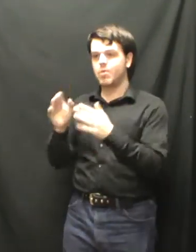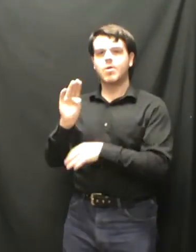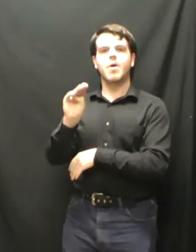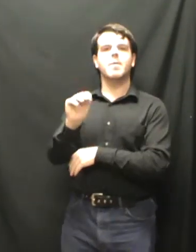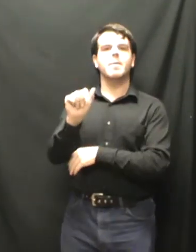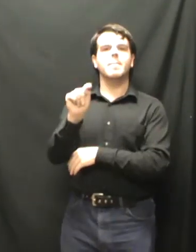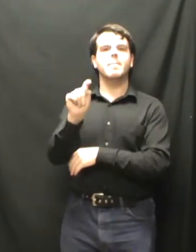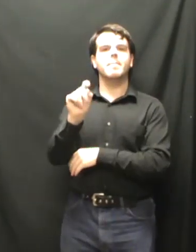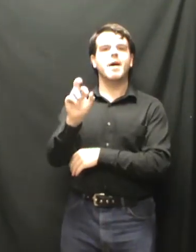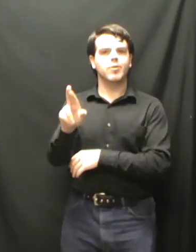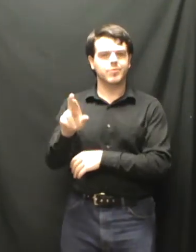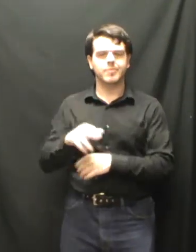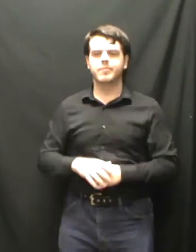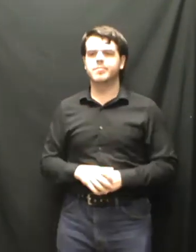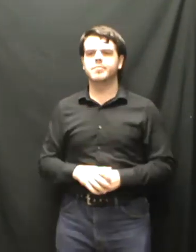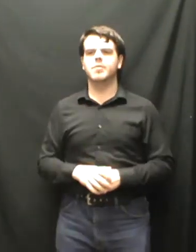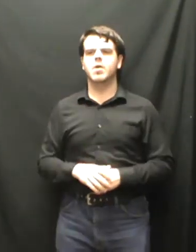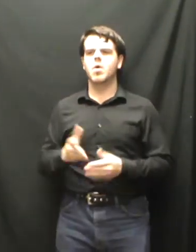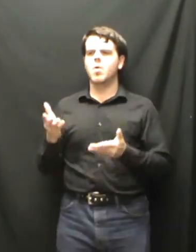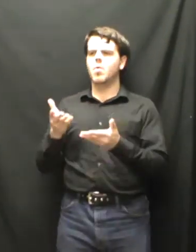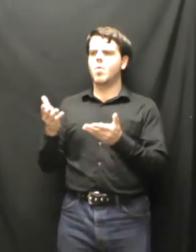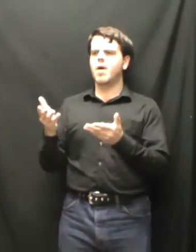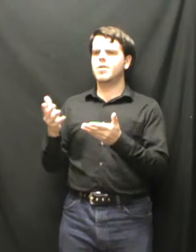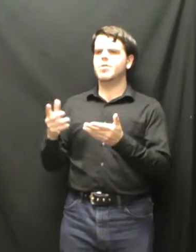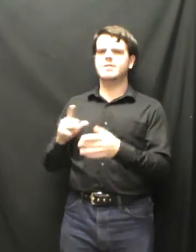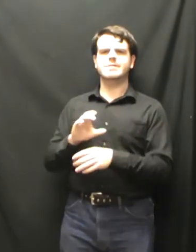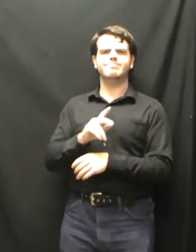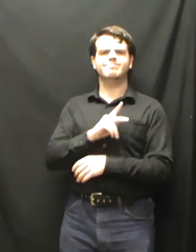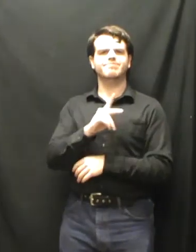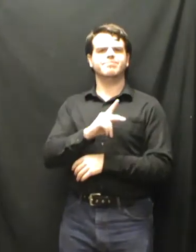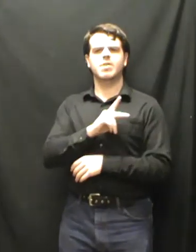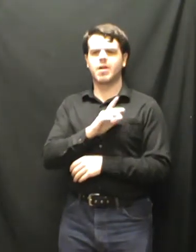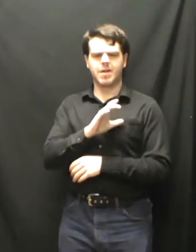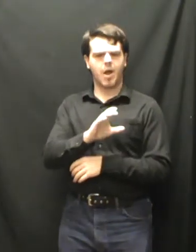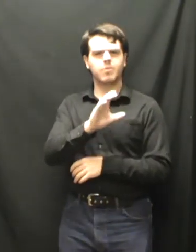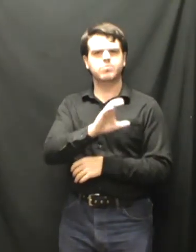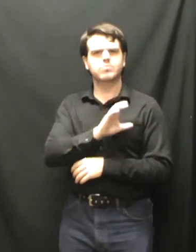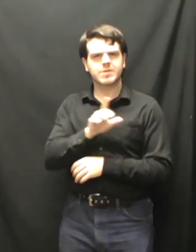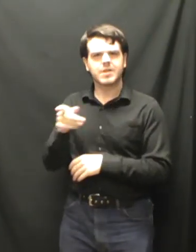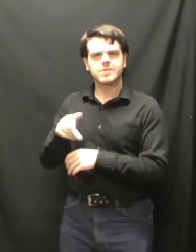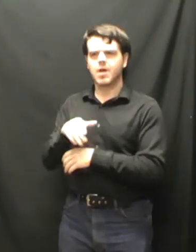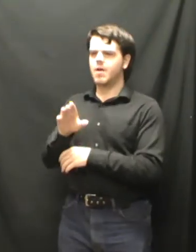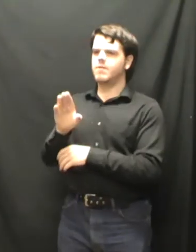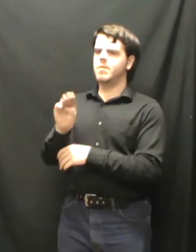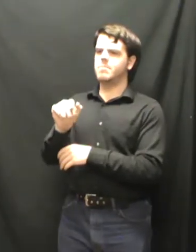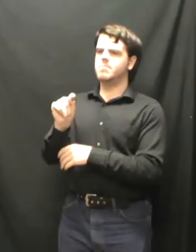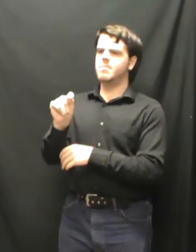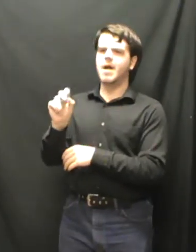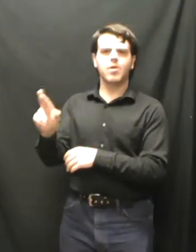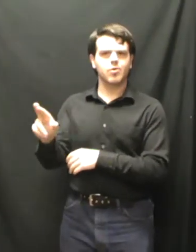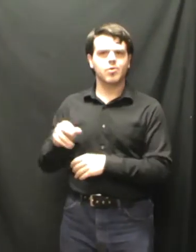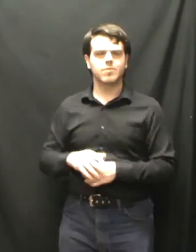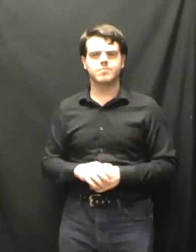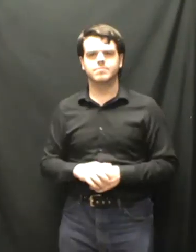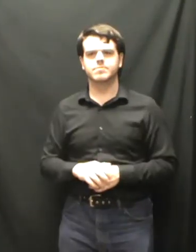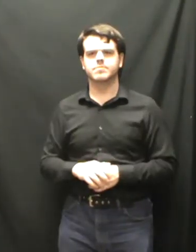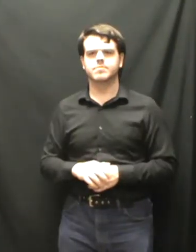well, what are some of the properties of matter? And all of the examples I've shown you have different properties. Well, one of the things